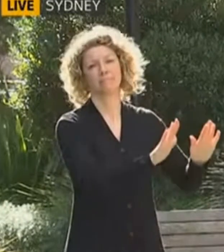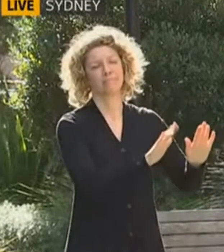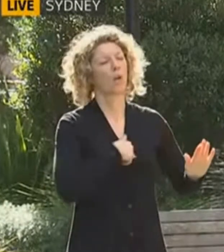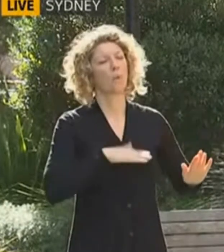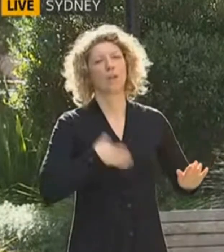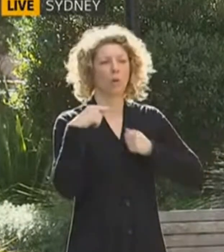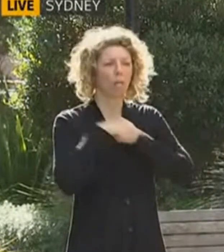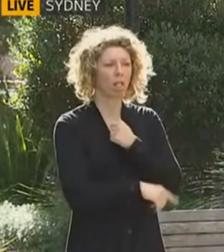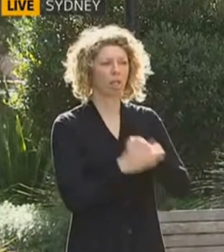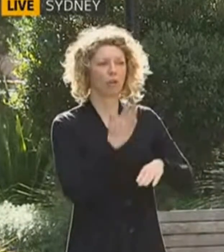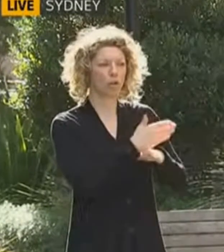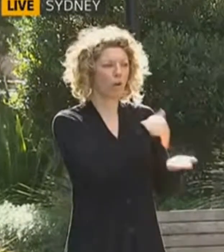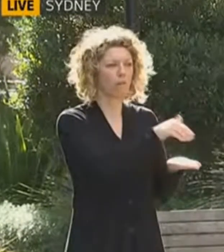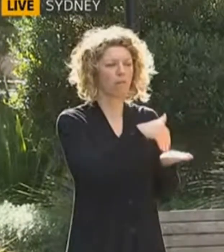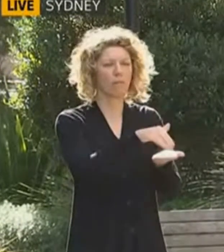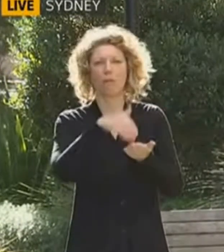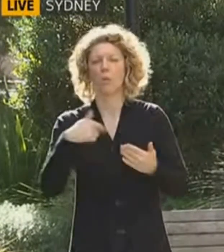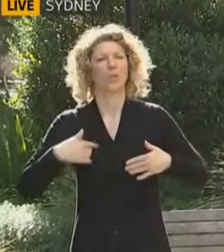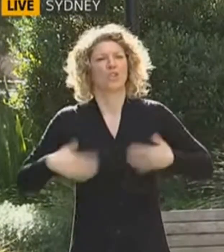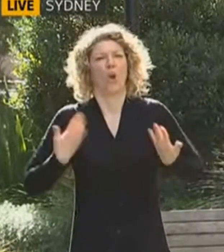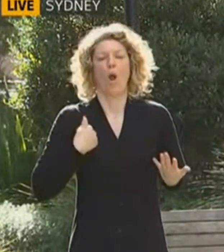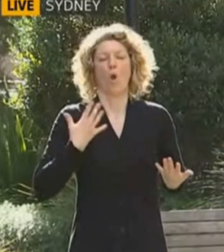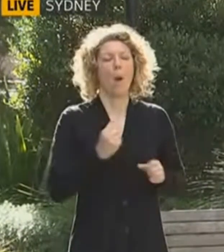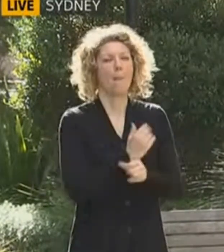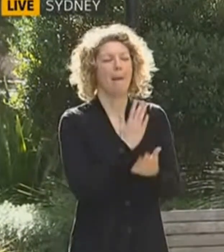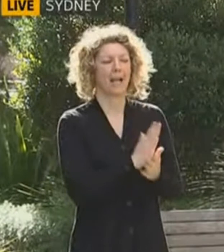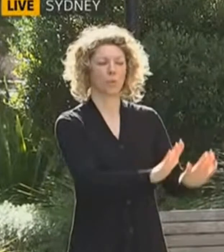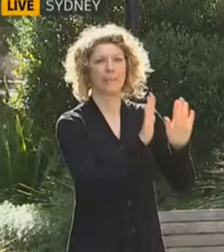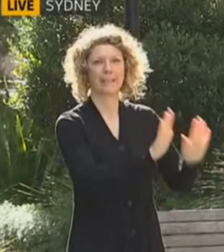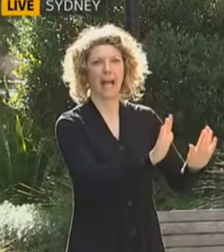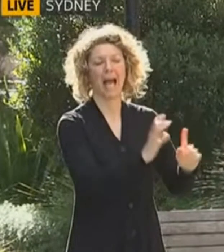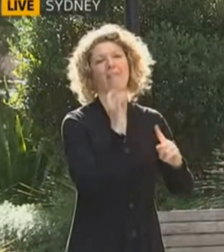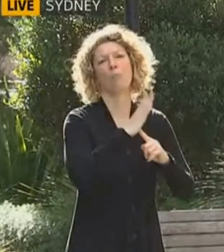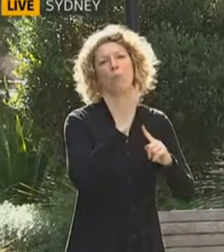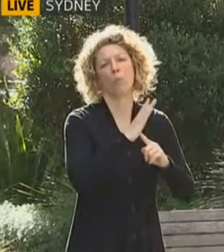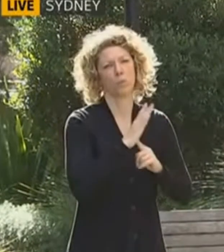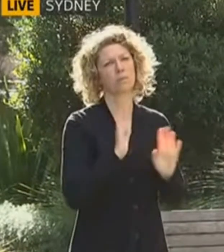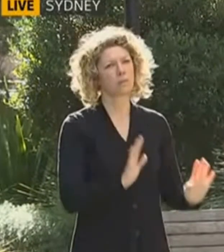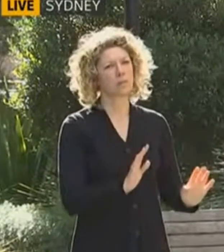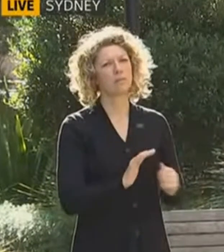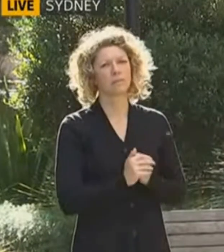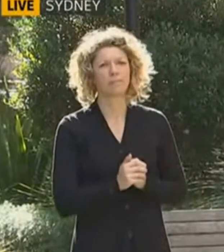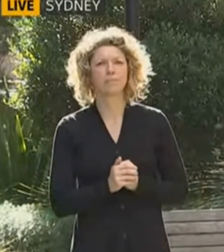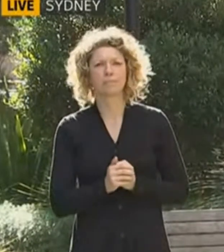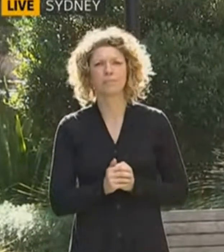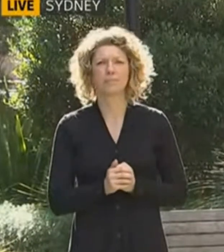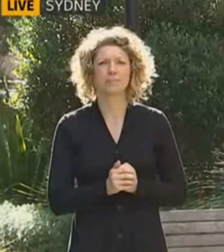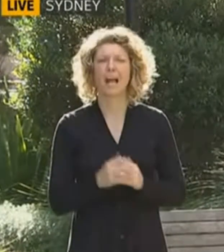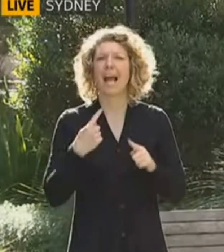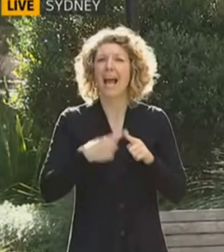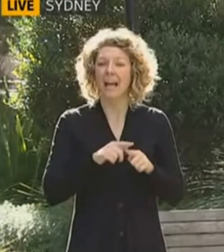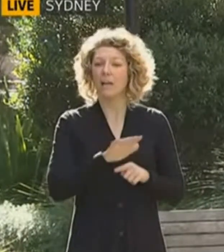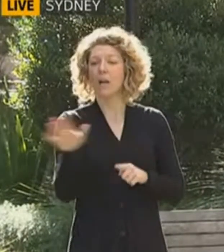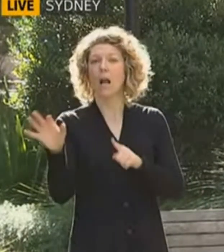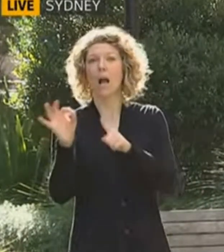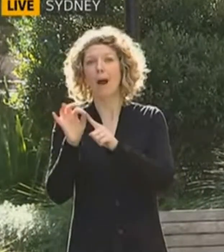job losses in that sector. We don't want to really thwart that industry in any way. And can I stress to the people of